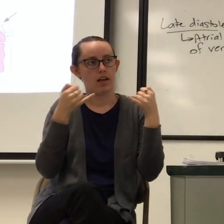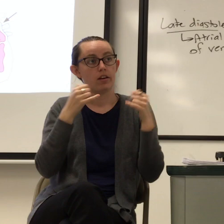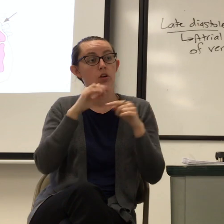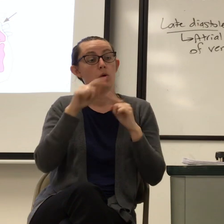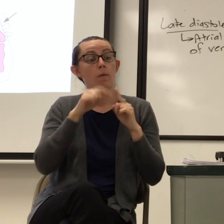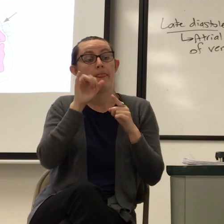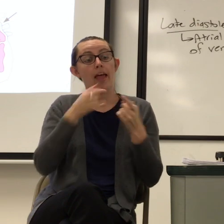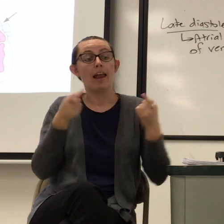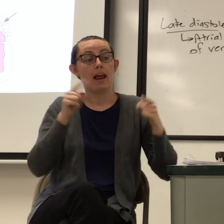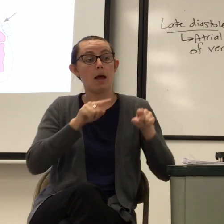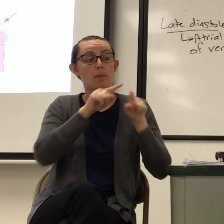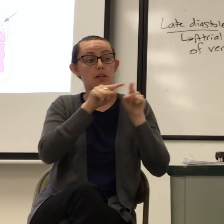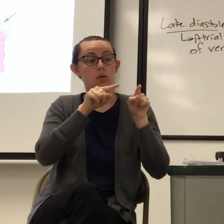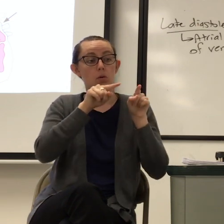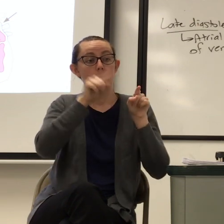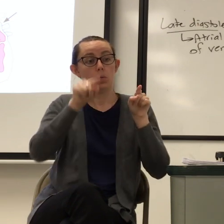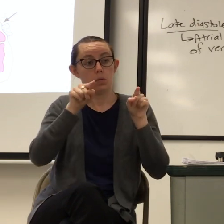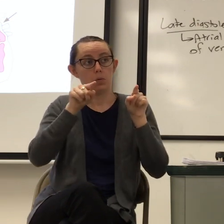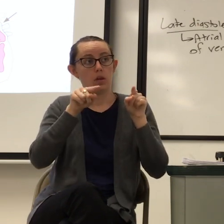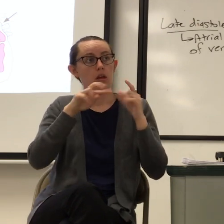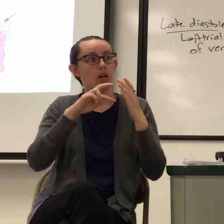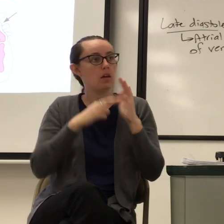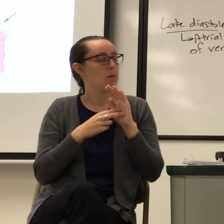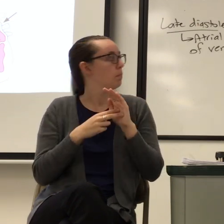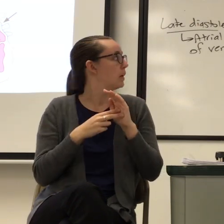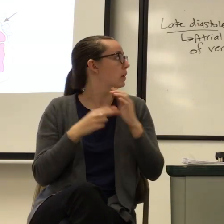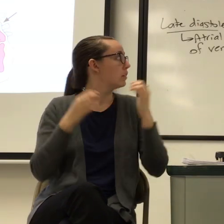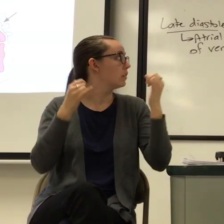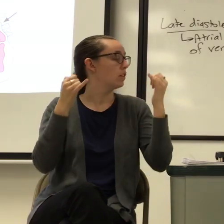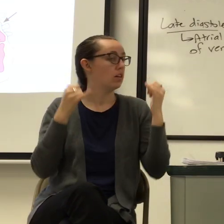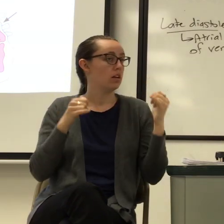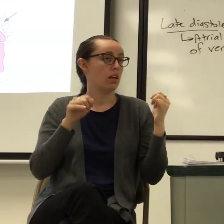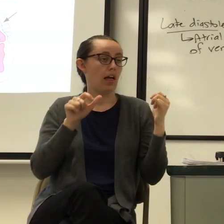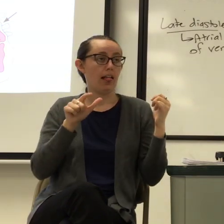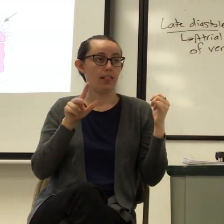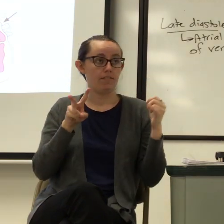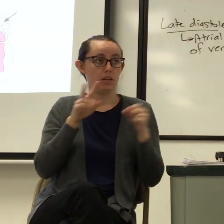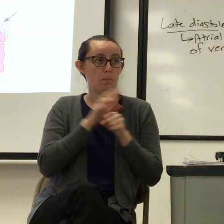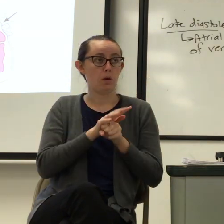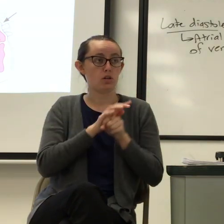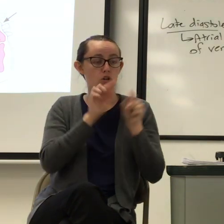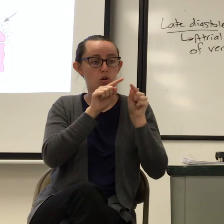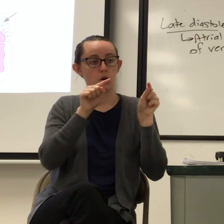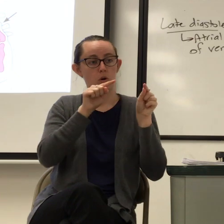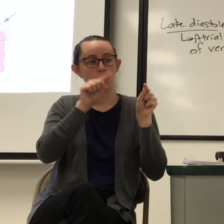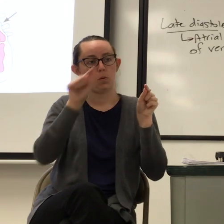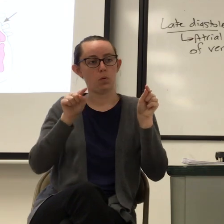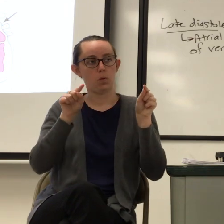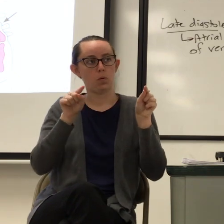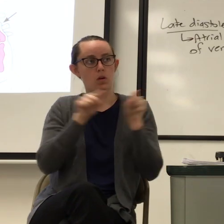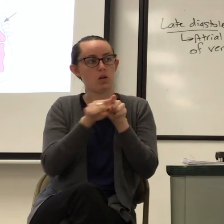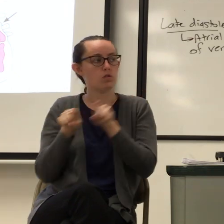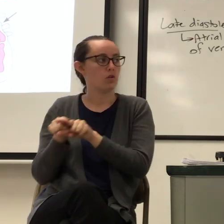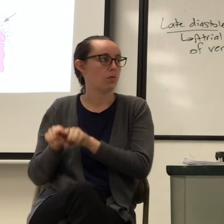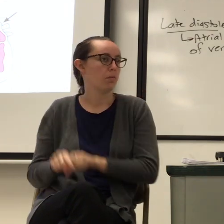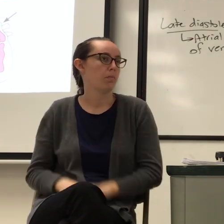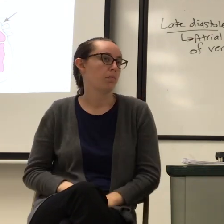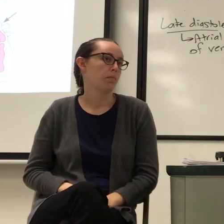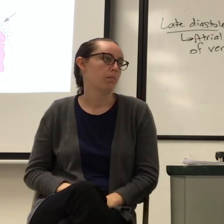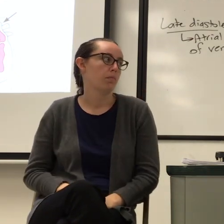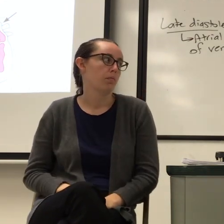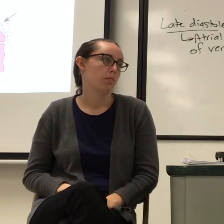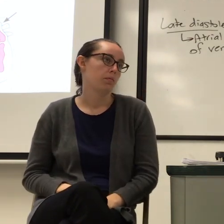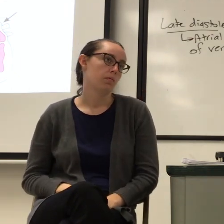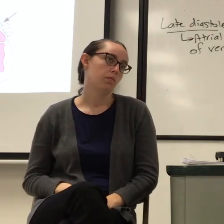blip in the LV pressure. Okay, so I'll just put that there. And